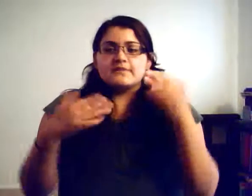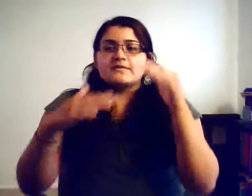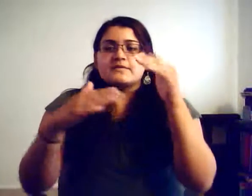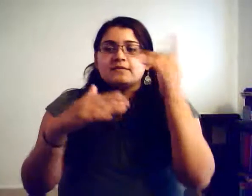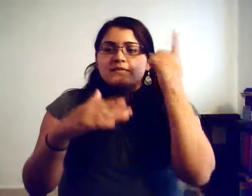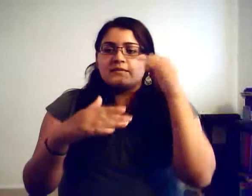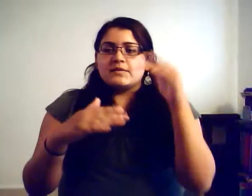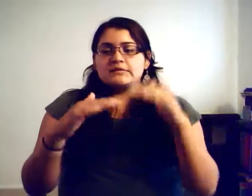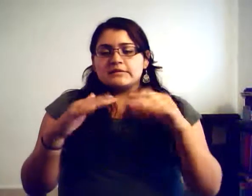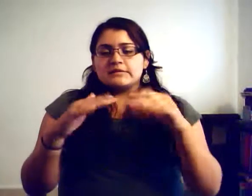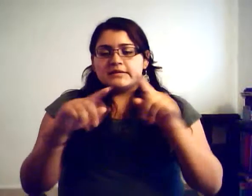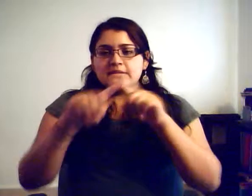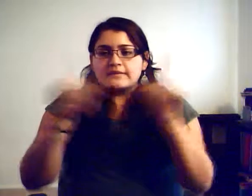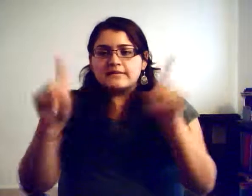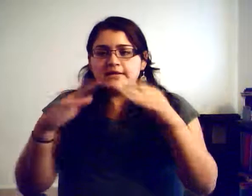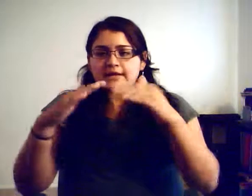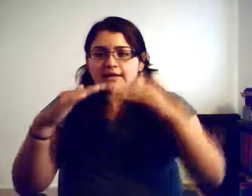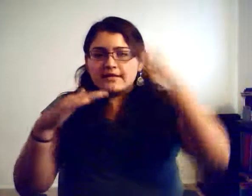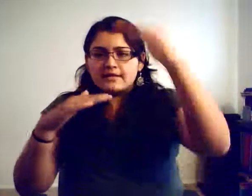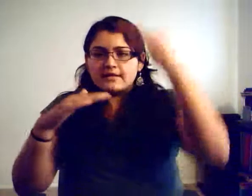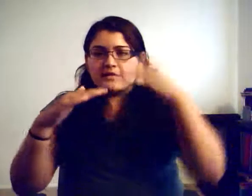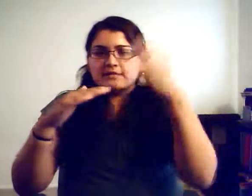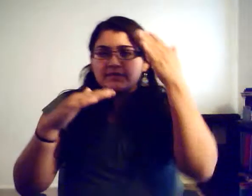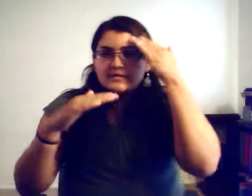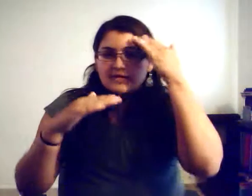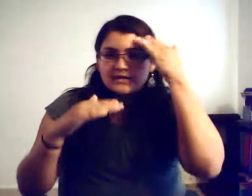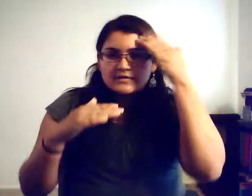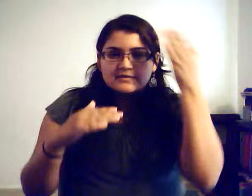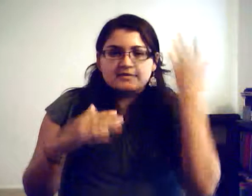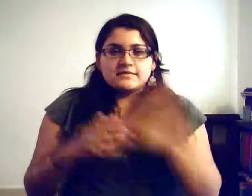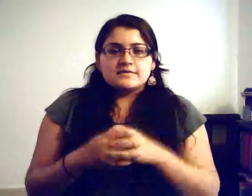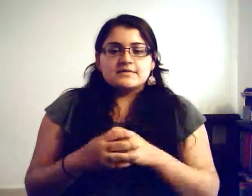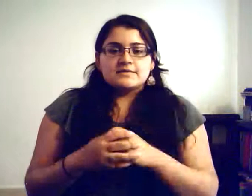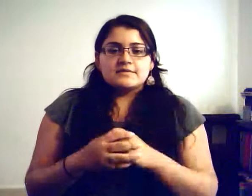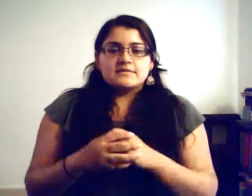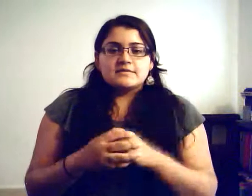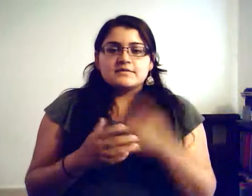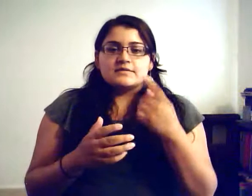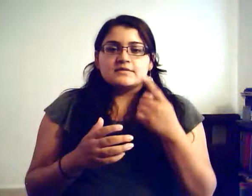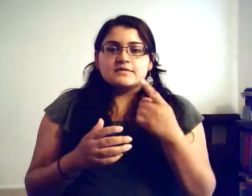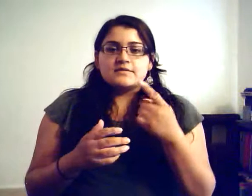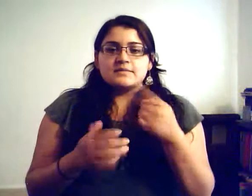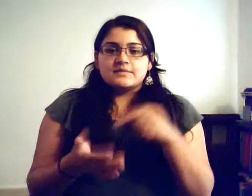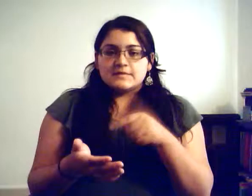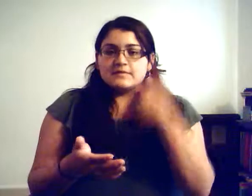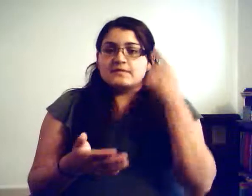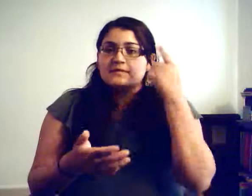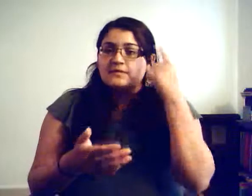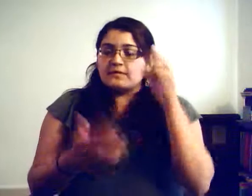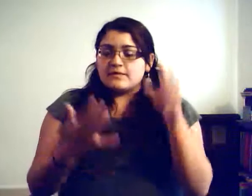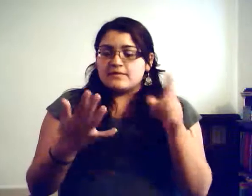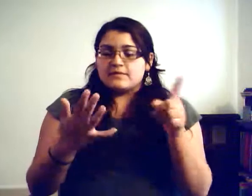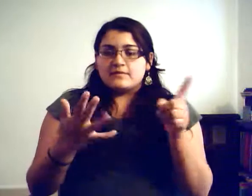I teach a class that is more of a skills-based class, and it's for freshman students in college, and it's a